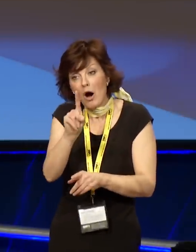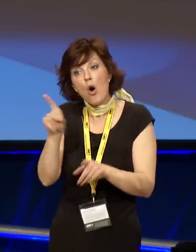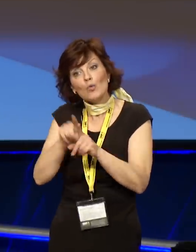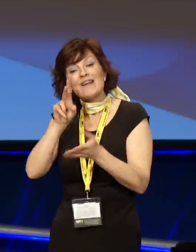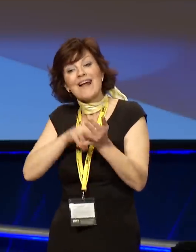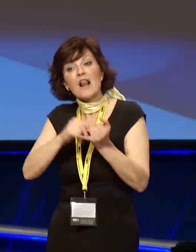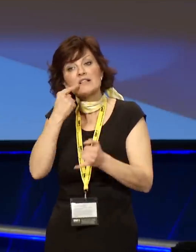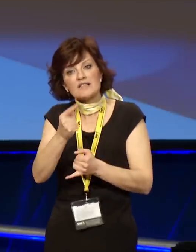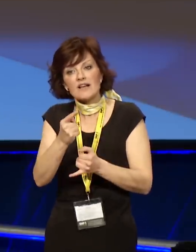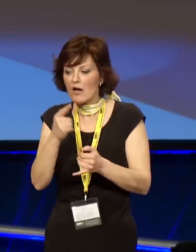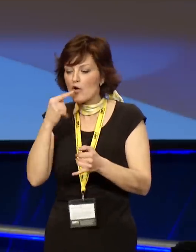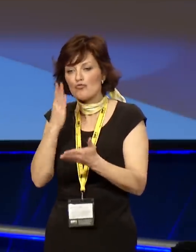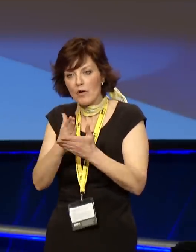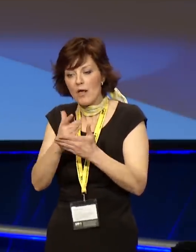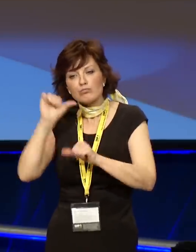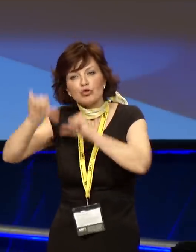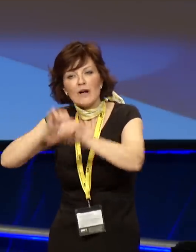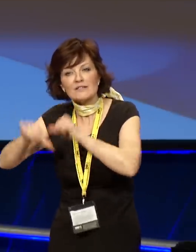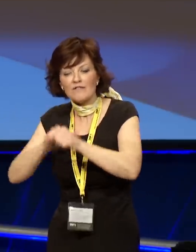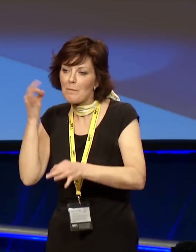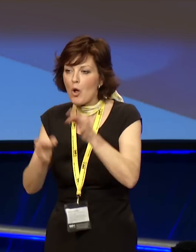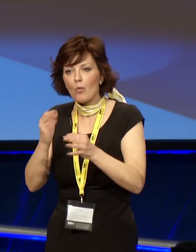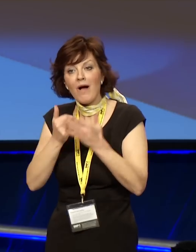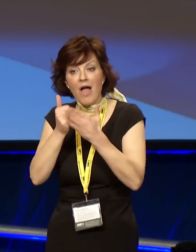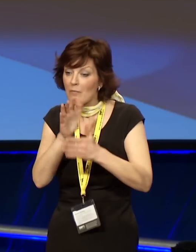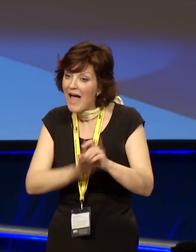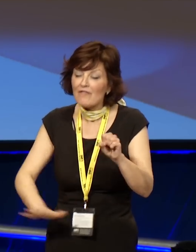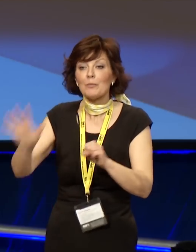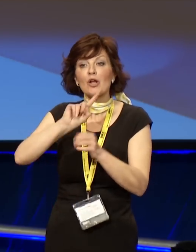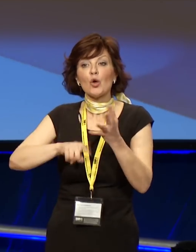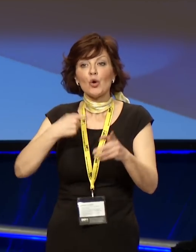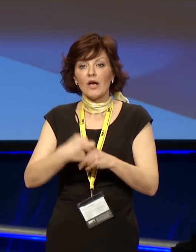out, in the direction of progressive politics across these islands.